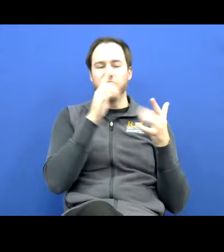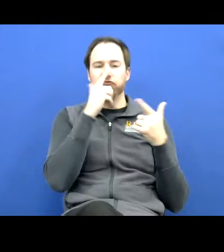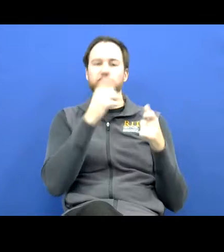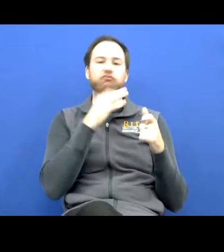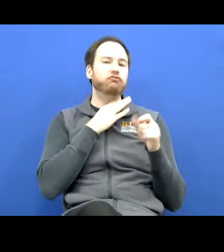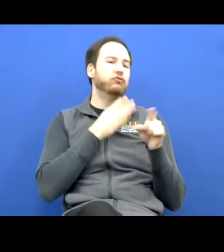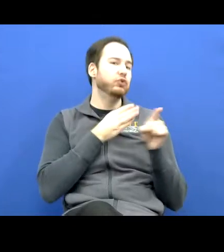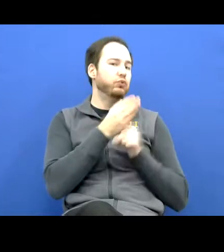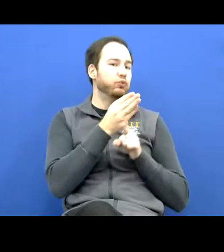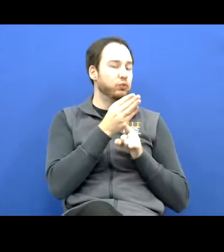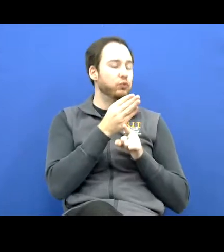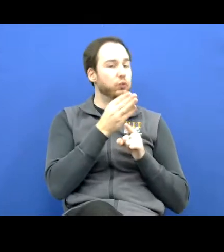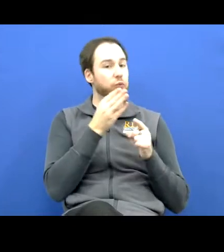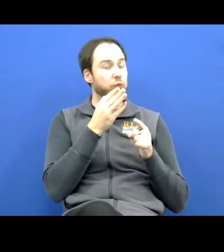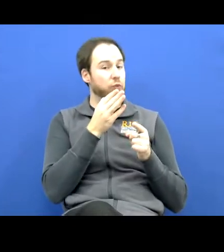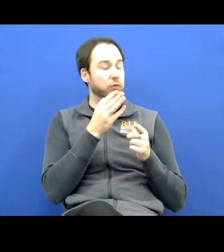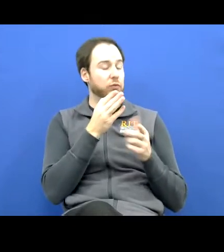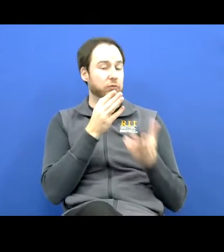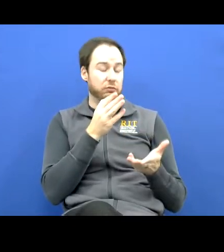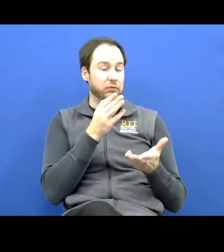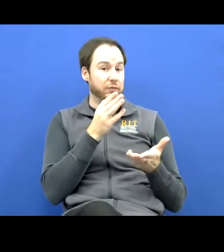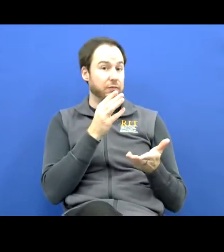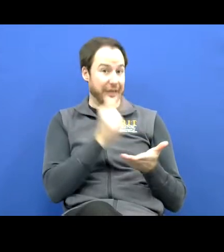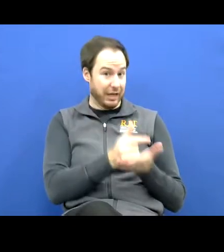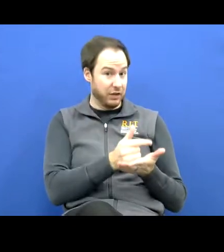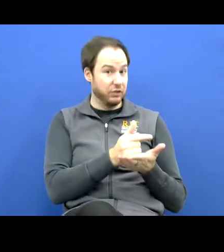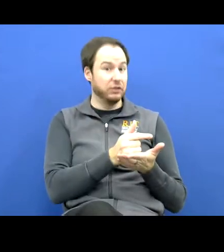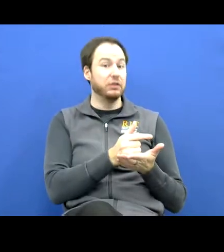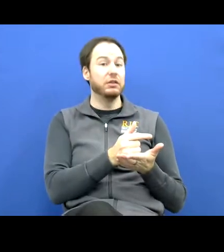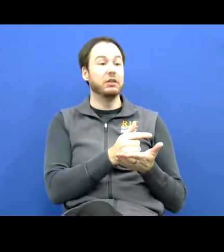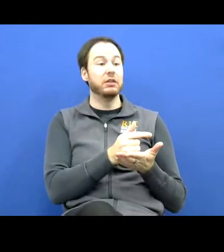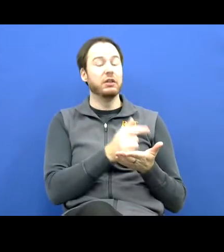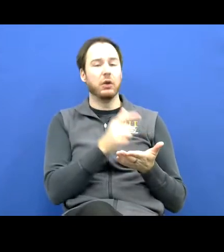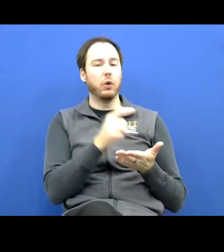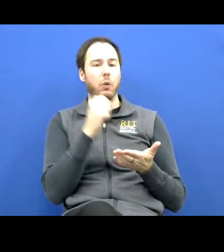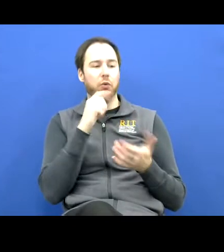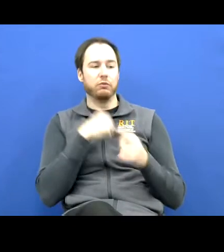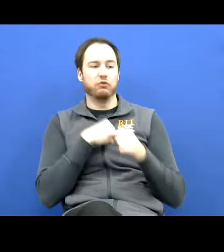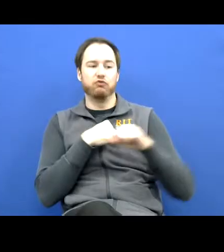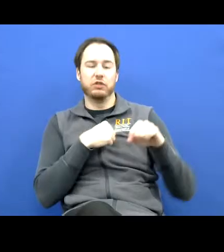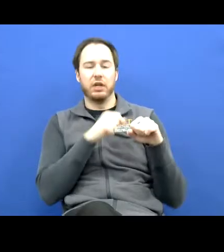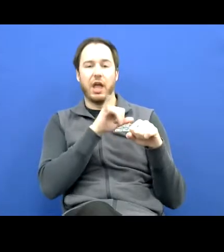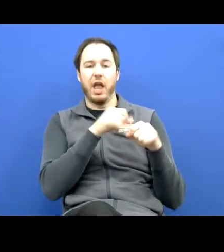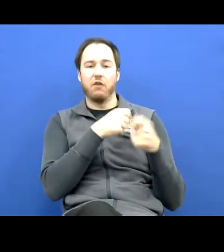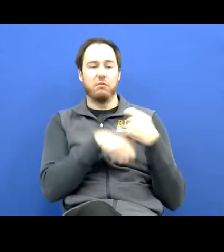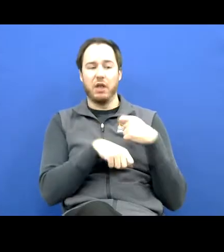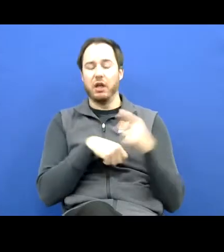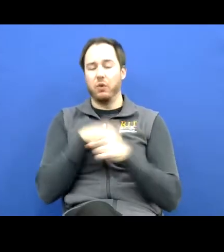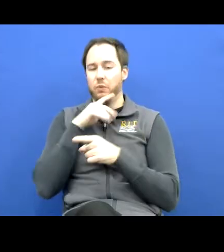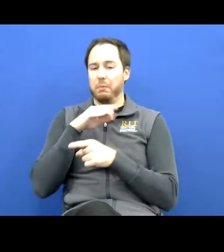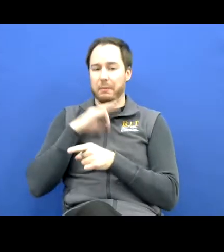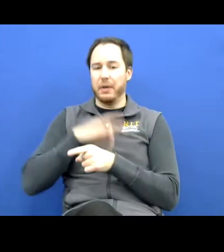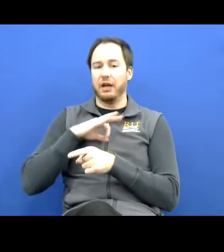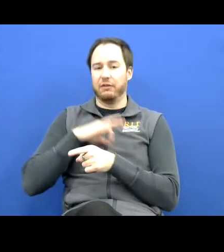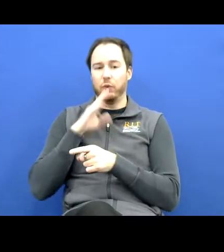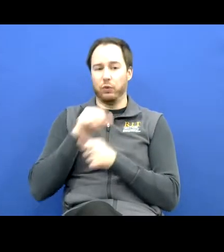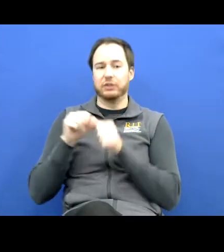that's again not just more resistant to AI replacement, but actually benefiting from